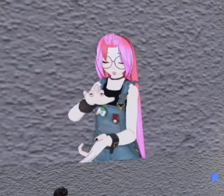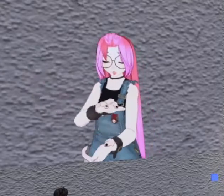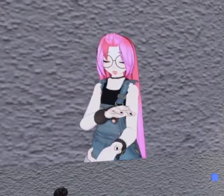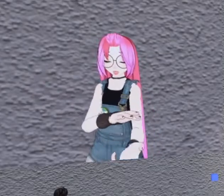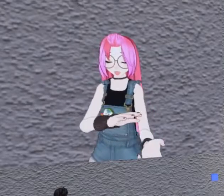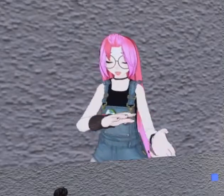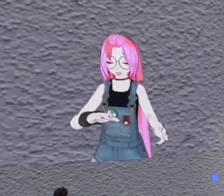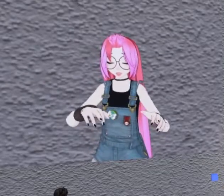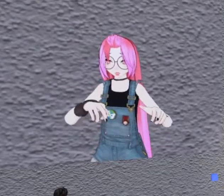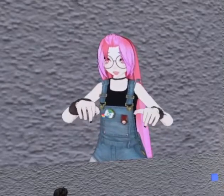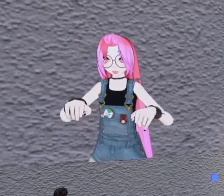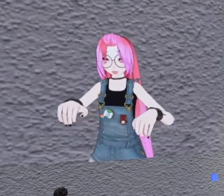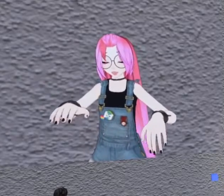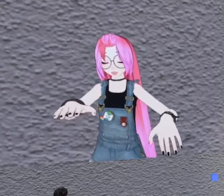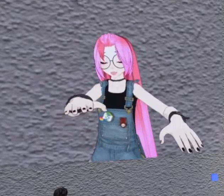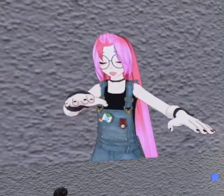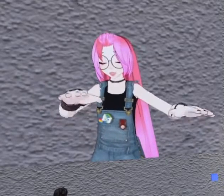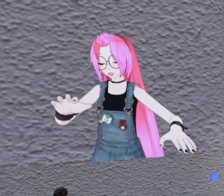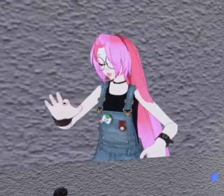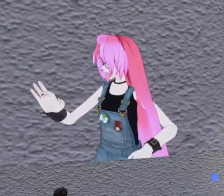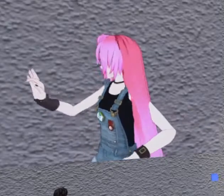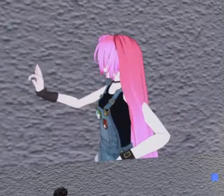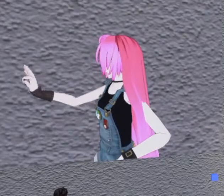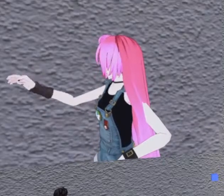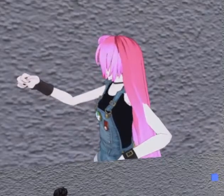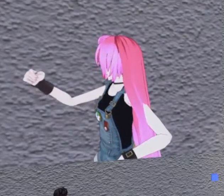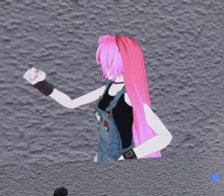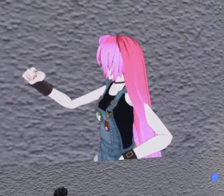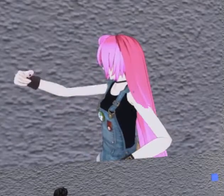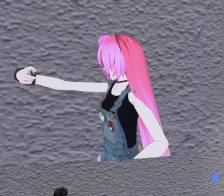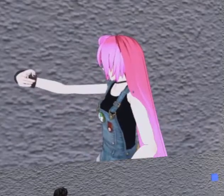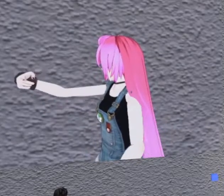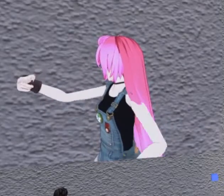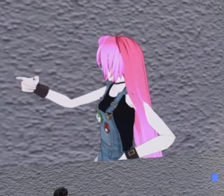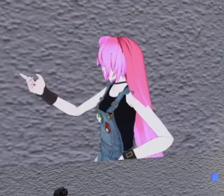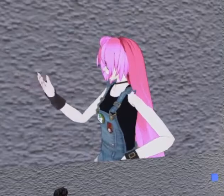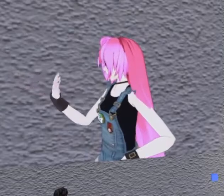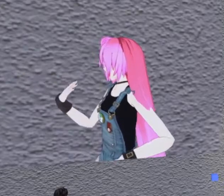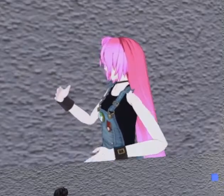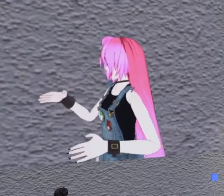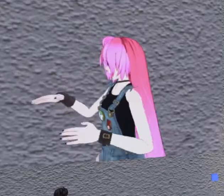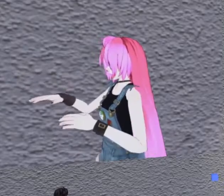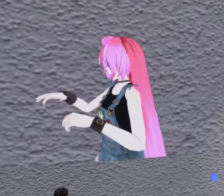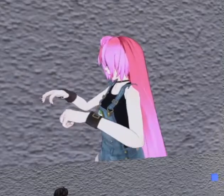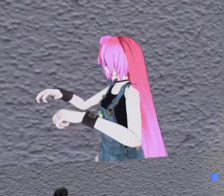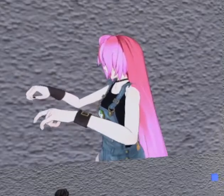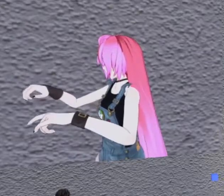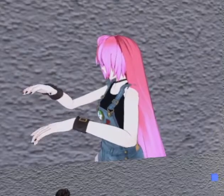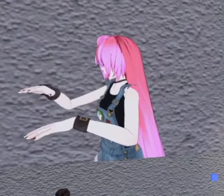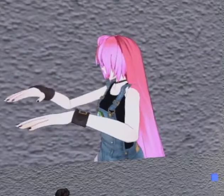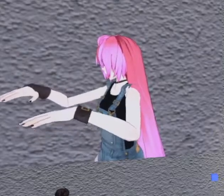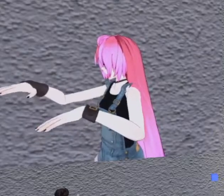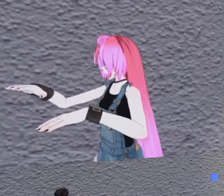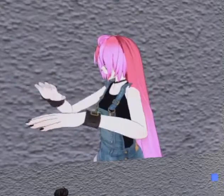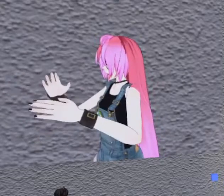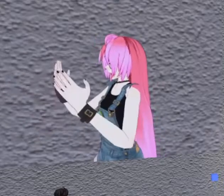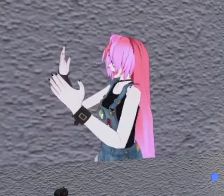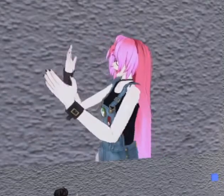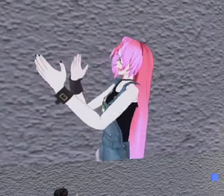do like the mist coming off the ground. I remember we discussed fog forever ago. I've always signed like, or like